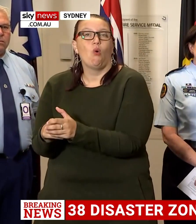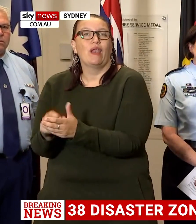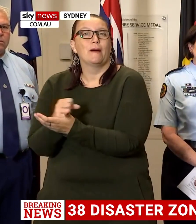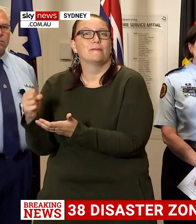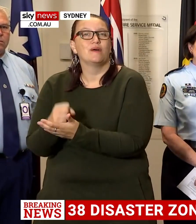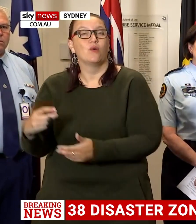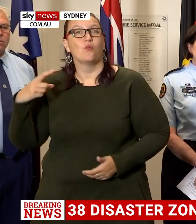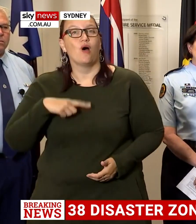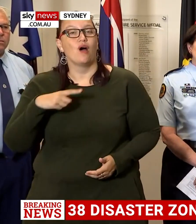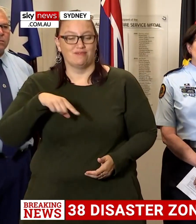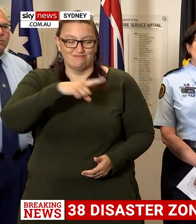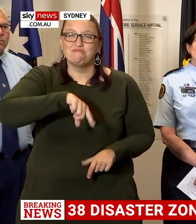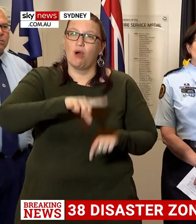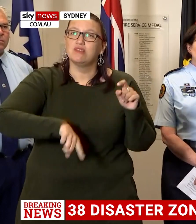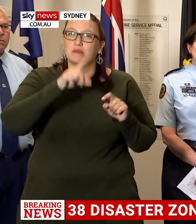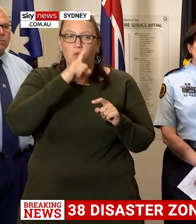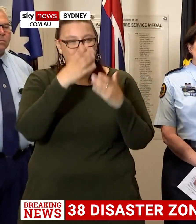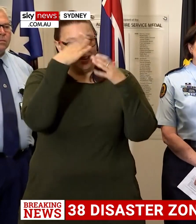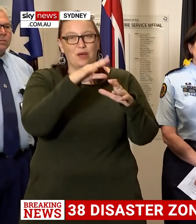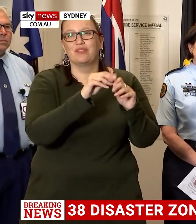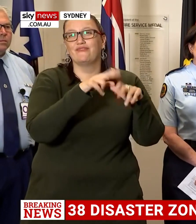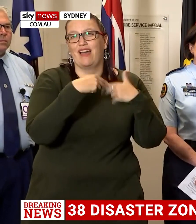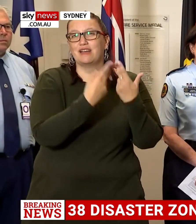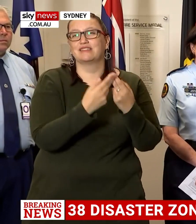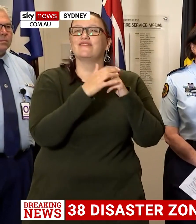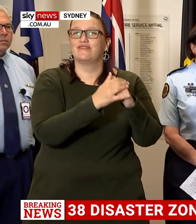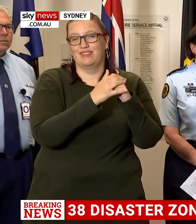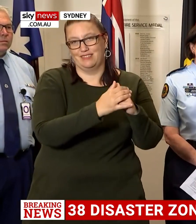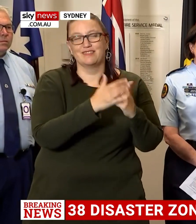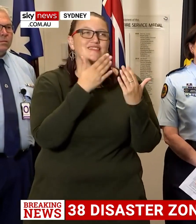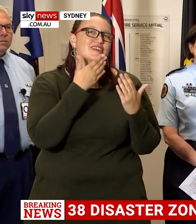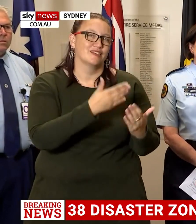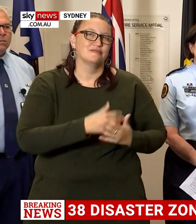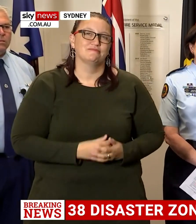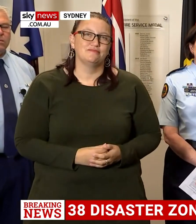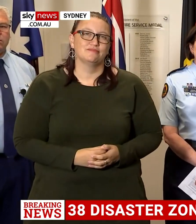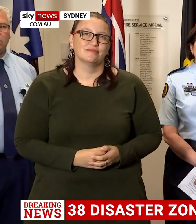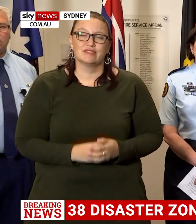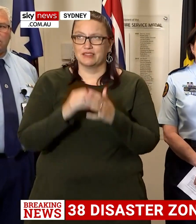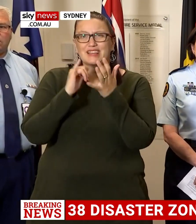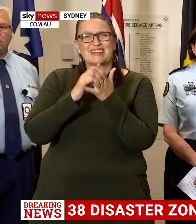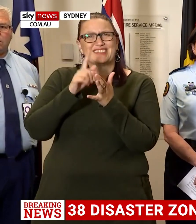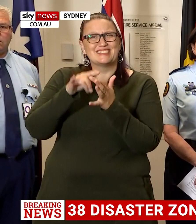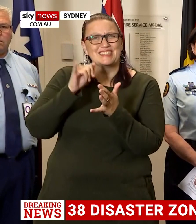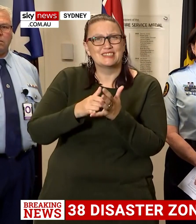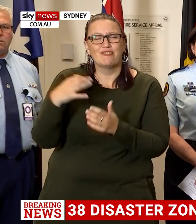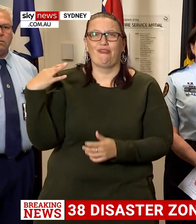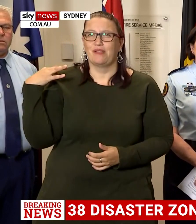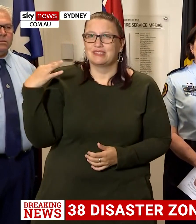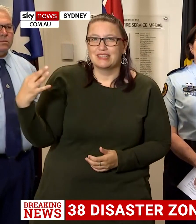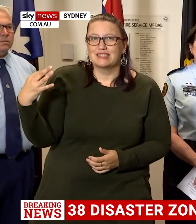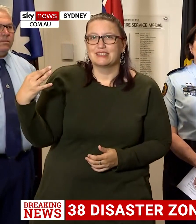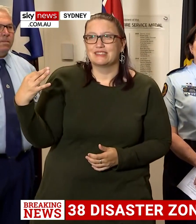the volunteers who've been supporting our SES and supporting our communities, but also friends and family who are taking care of those who've been